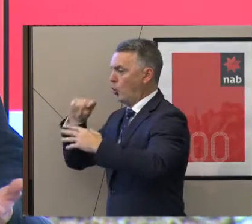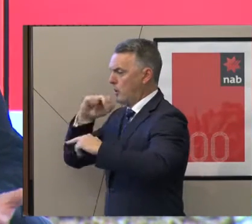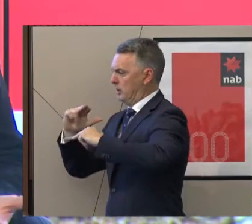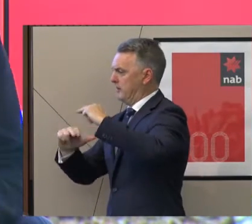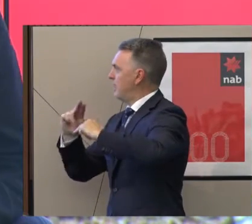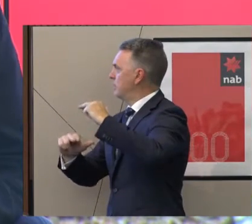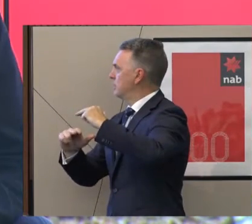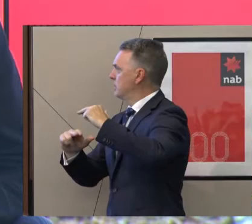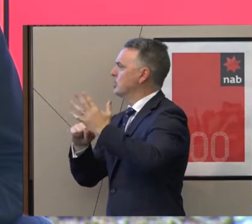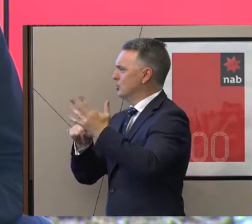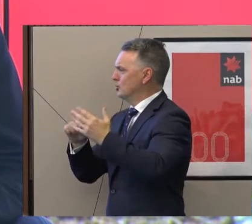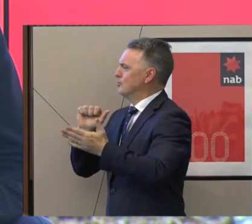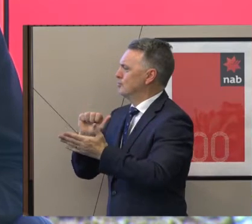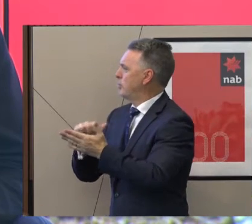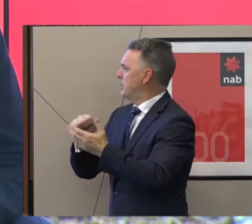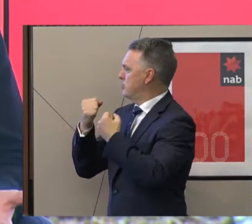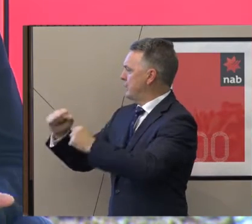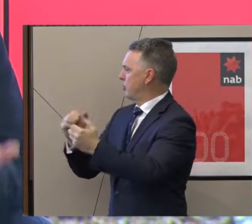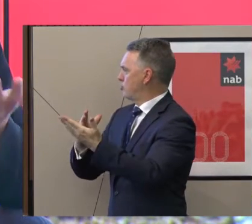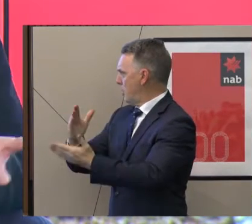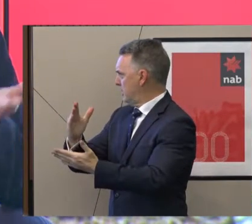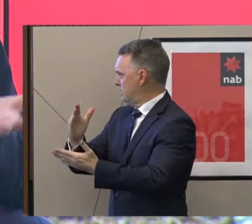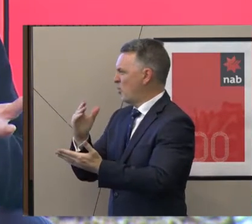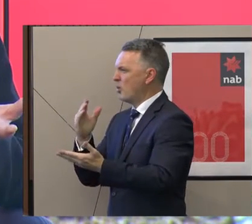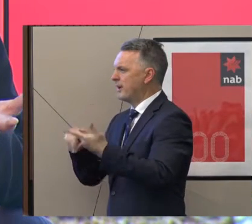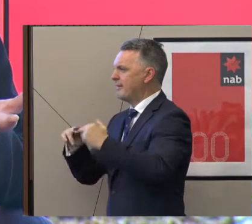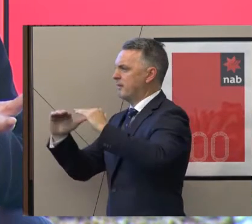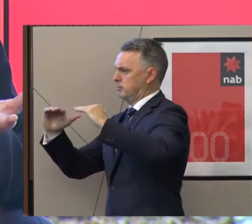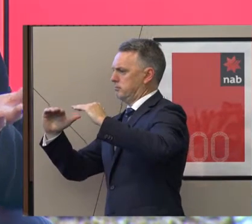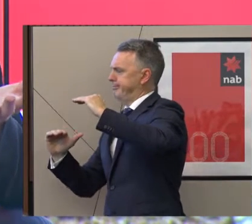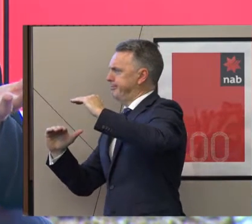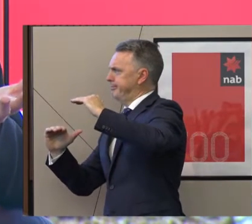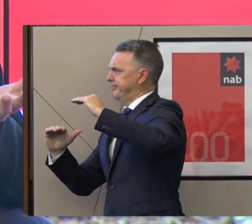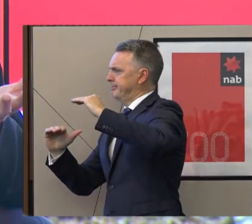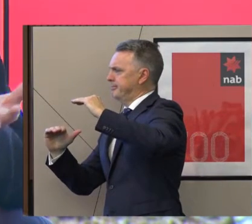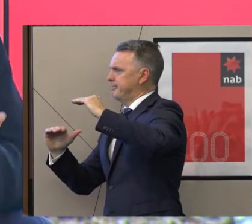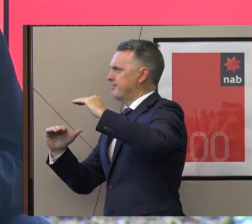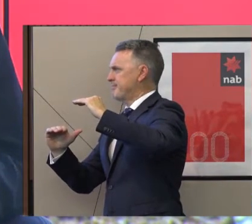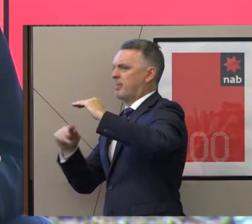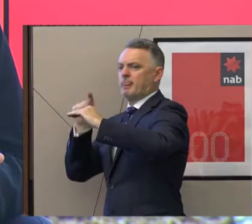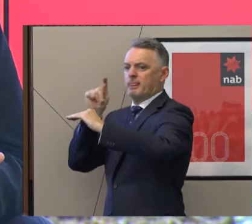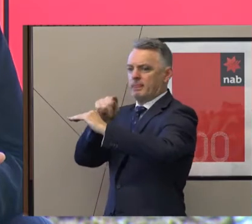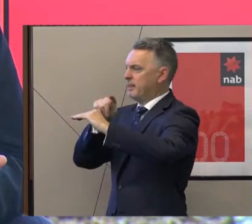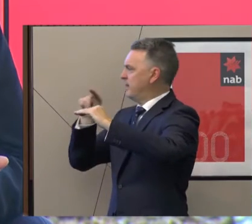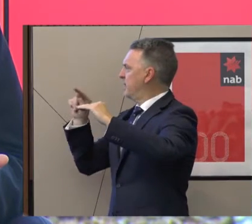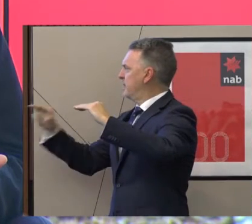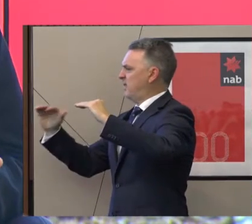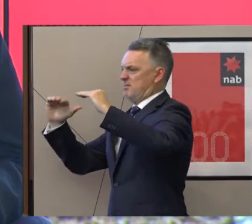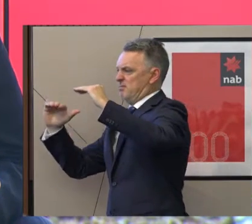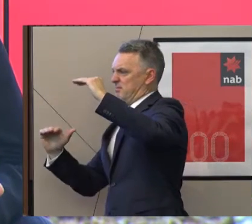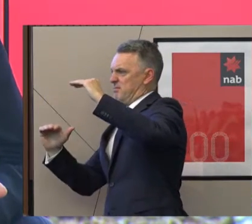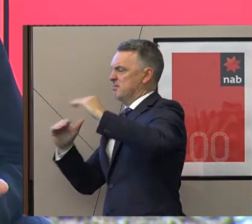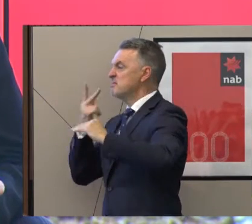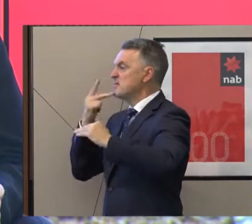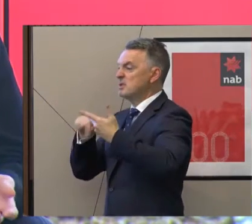to best protect rights, but also where there might be an inequality between the parties to a matter. So if